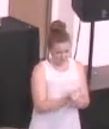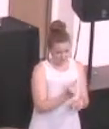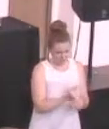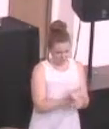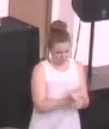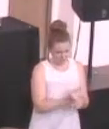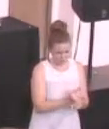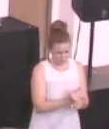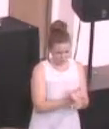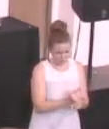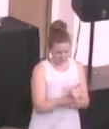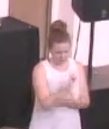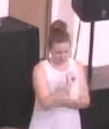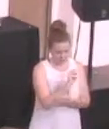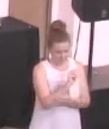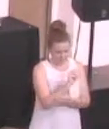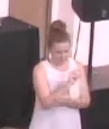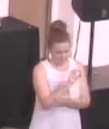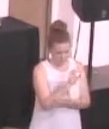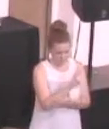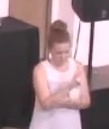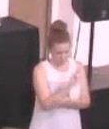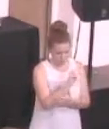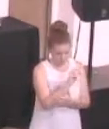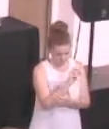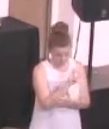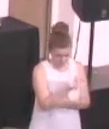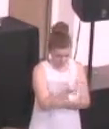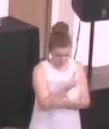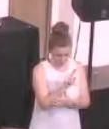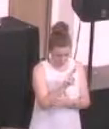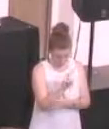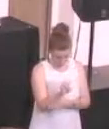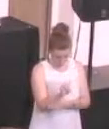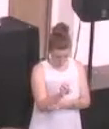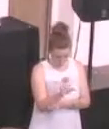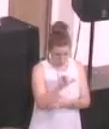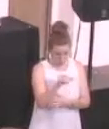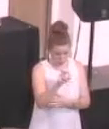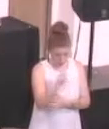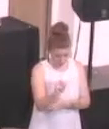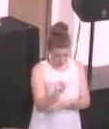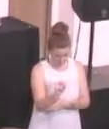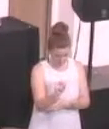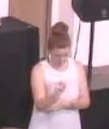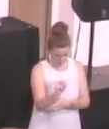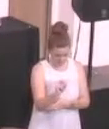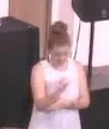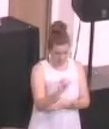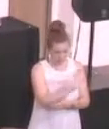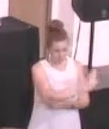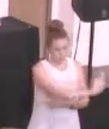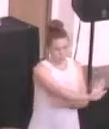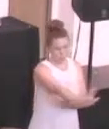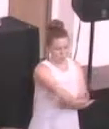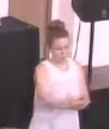Say, Matthew, Mark, Luke, John, and yours.